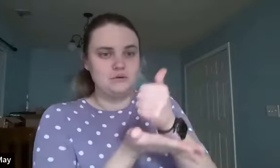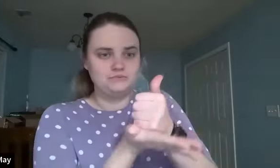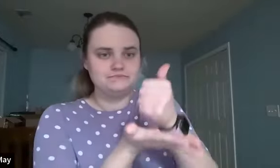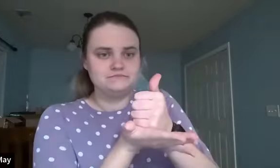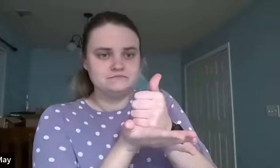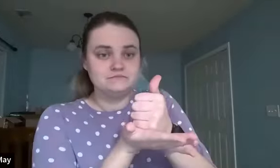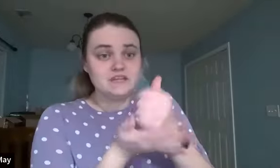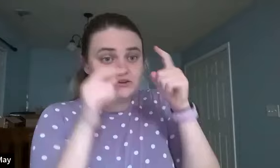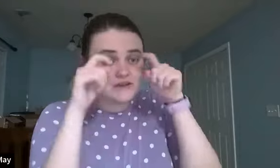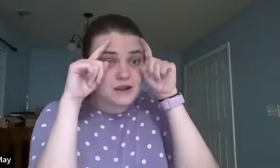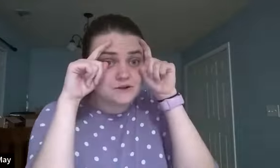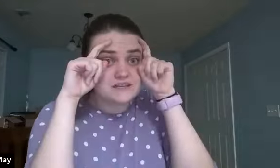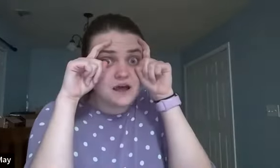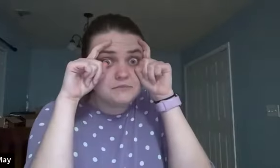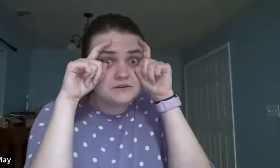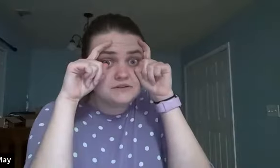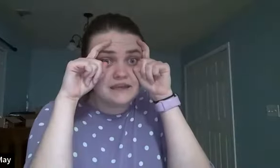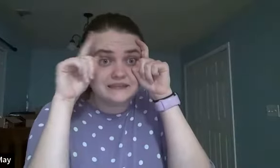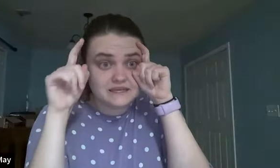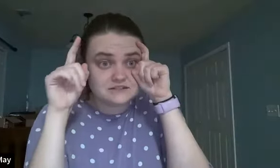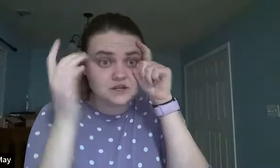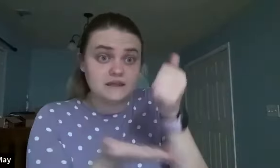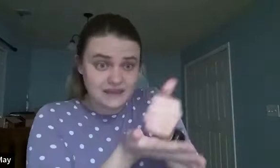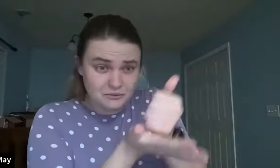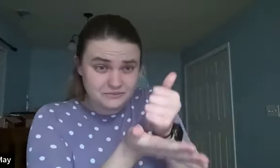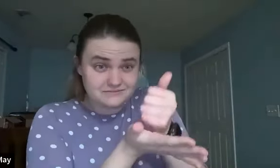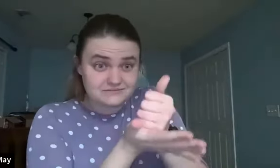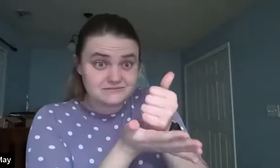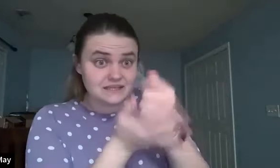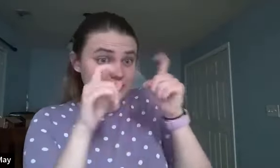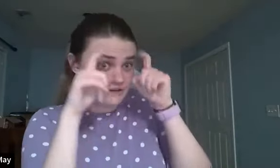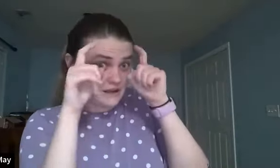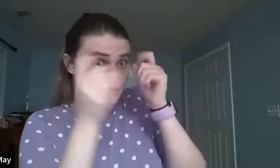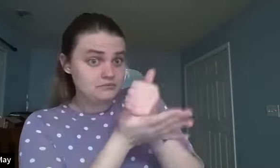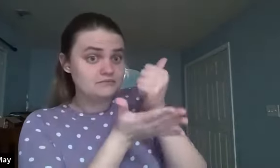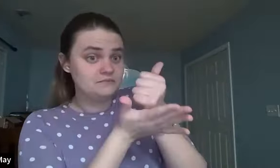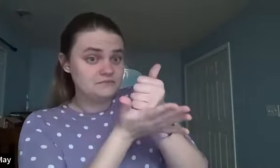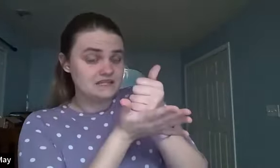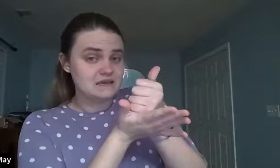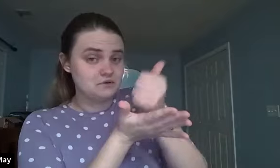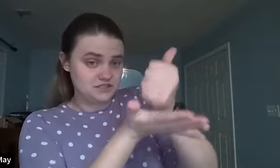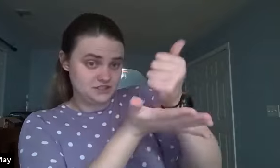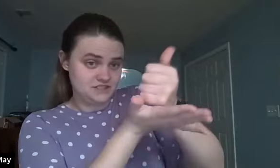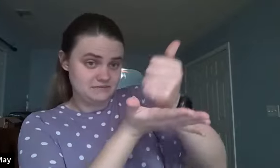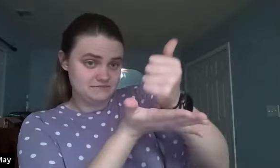help. Like you have your eyebrows up, like yes or no, like help. Like, do you need help? That's that motion. You just pat